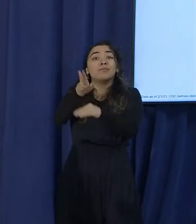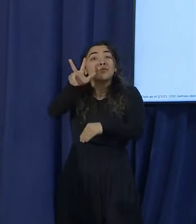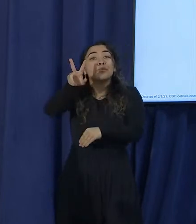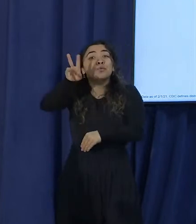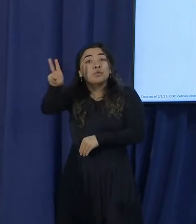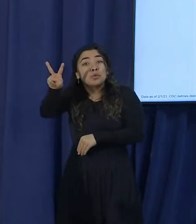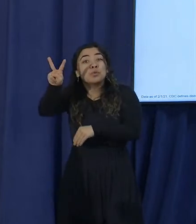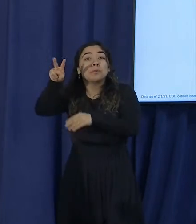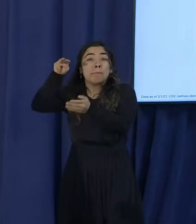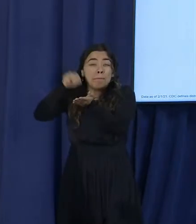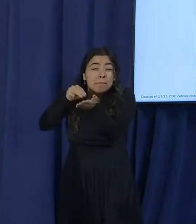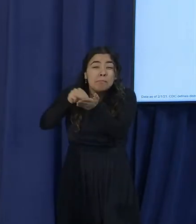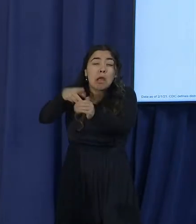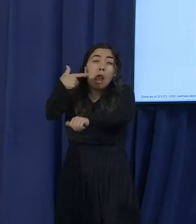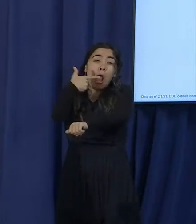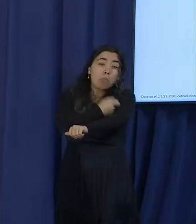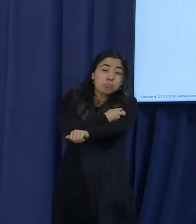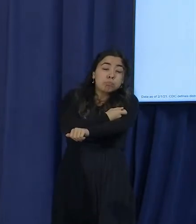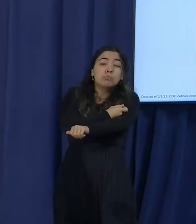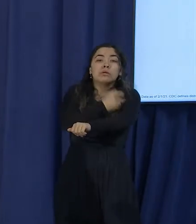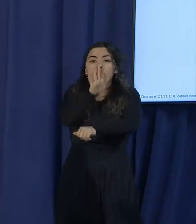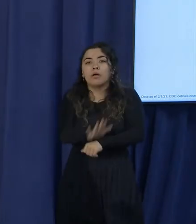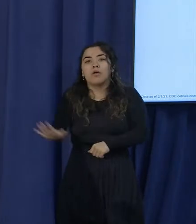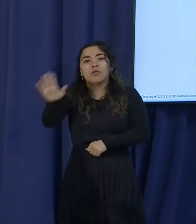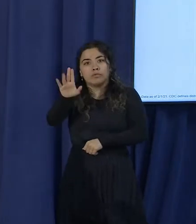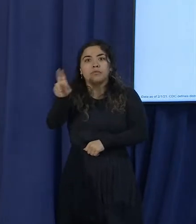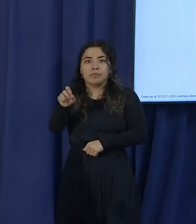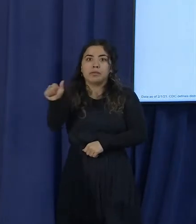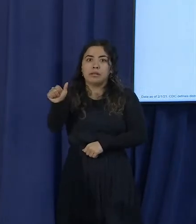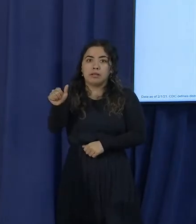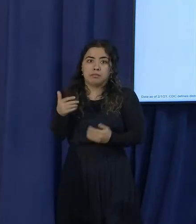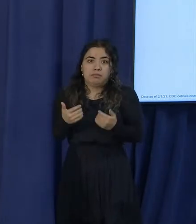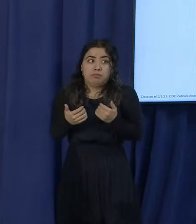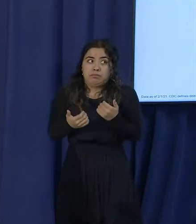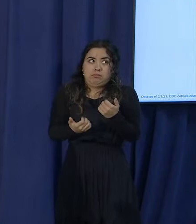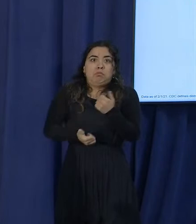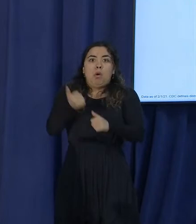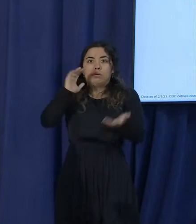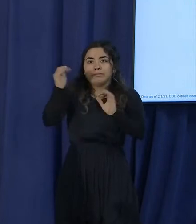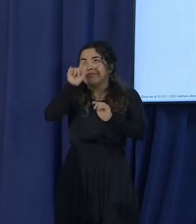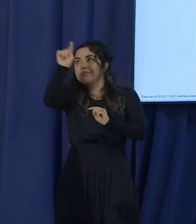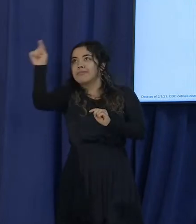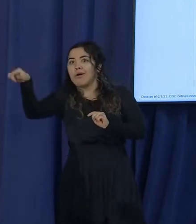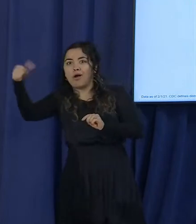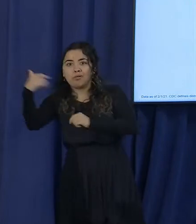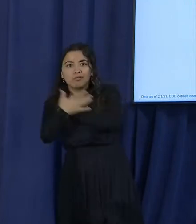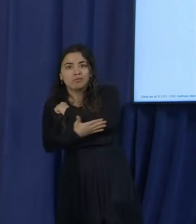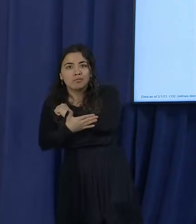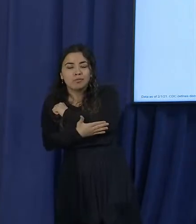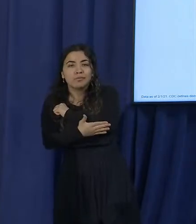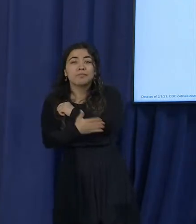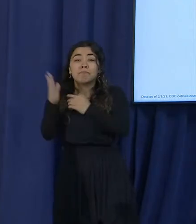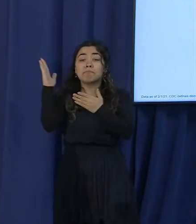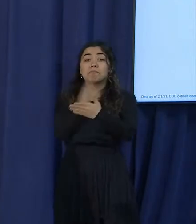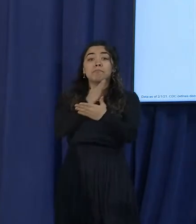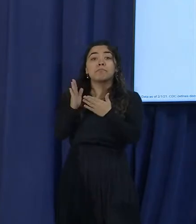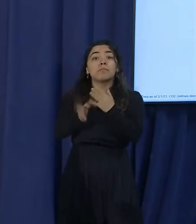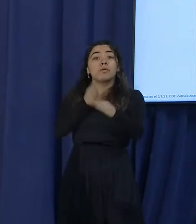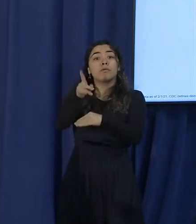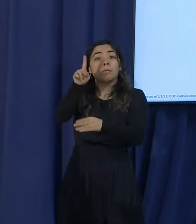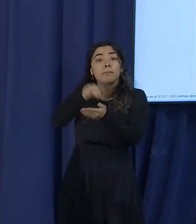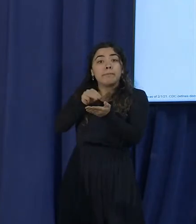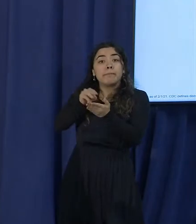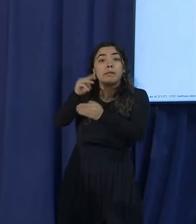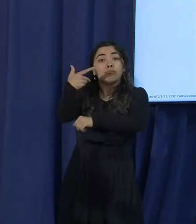vaccine administered across the country, the most of any country in the world. And we are averaging more than 1 million doses per day right